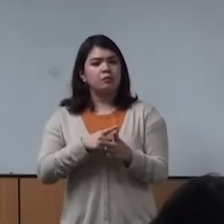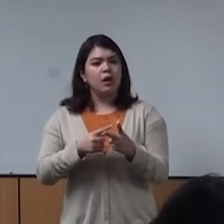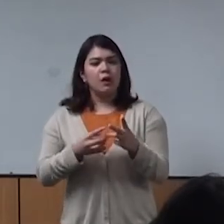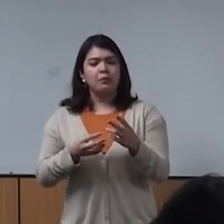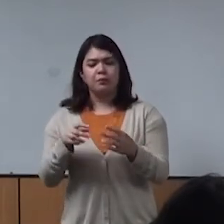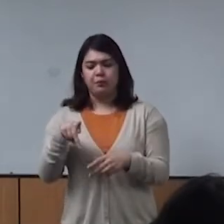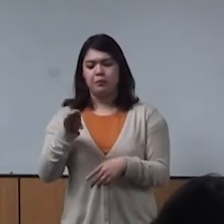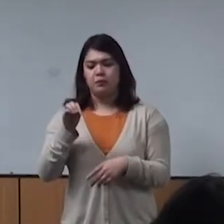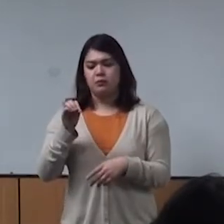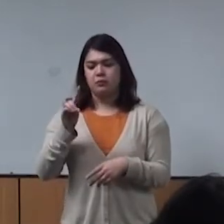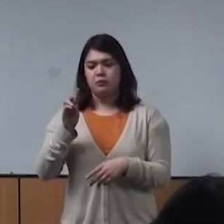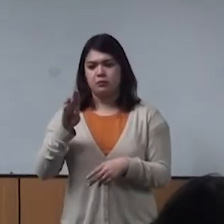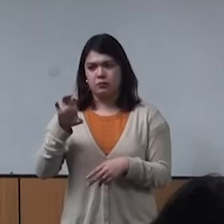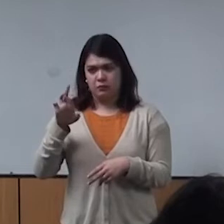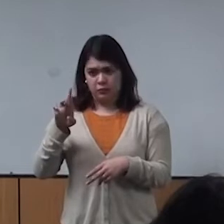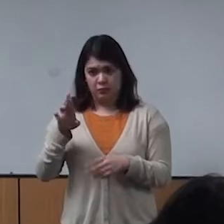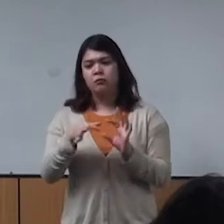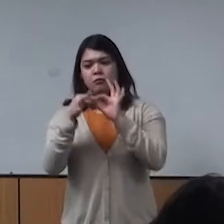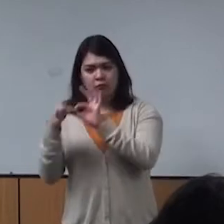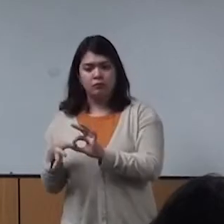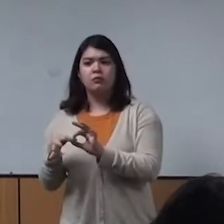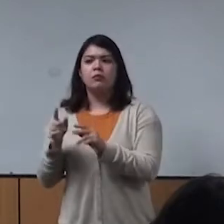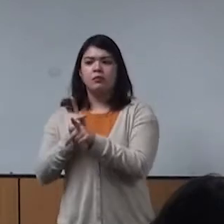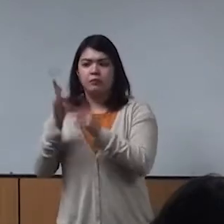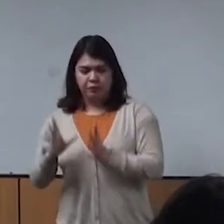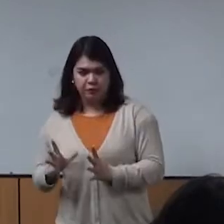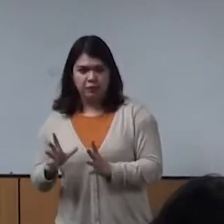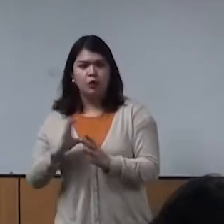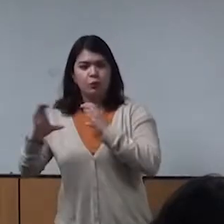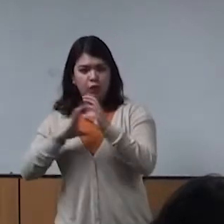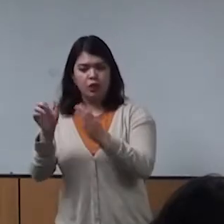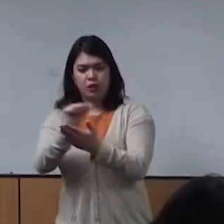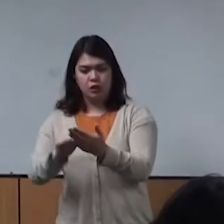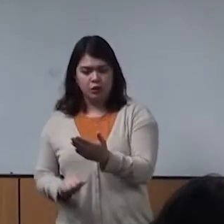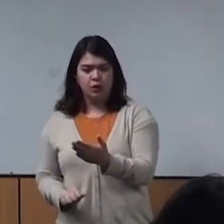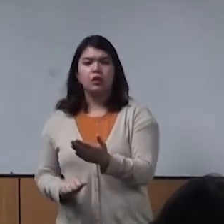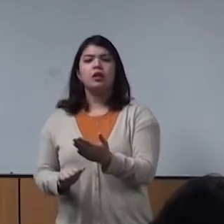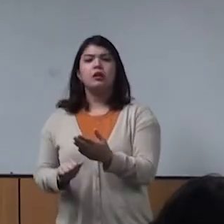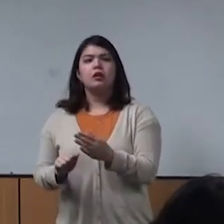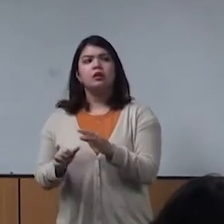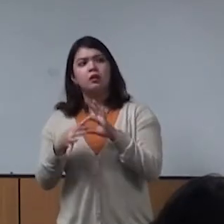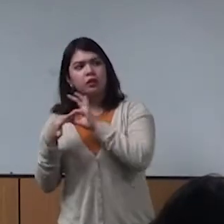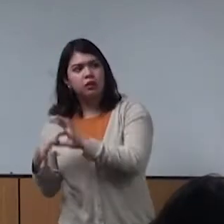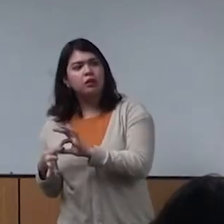producer, and a teacher. He is an associate professor at the Communication Arts of the